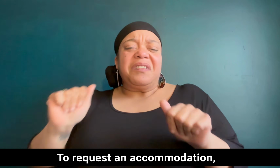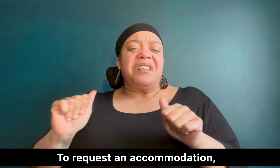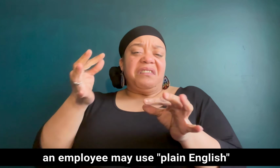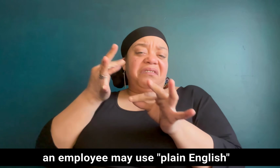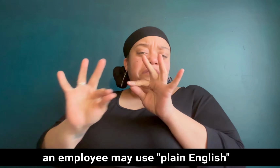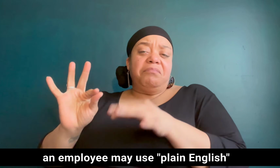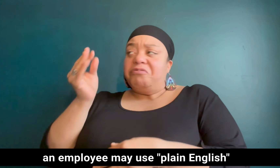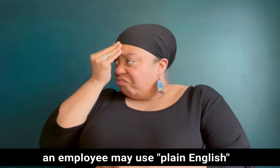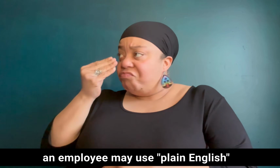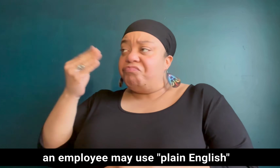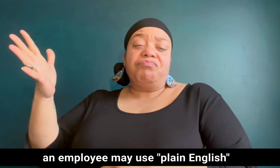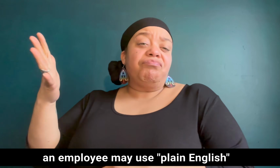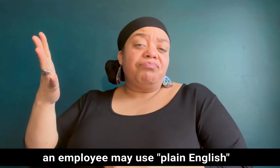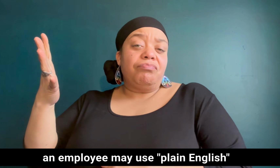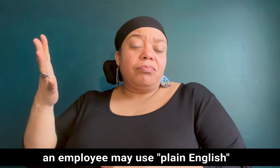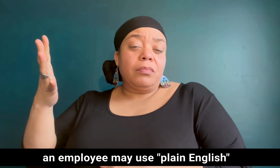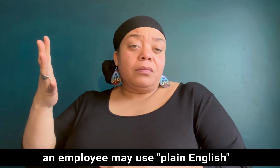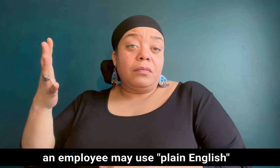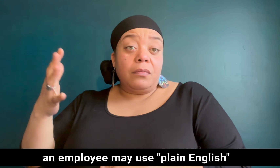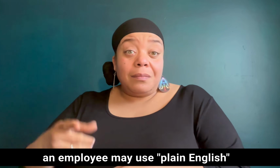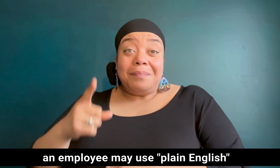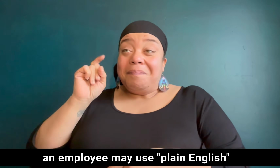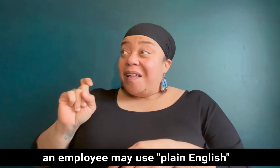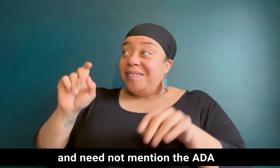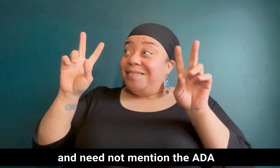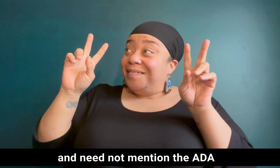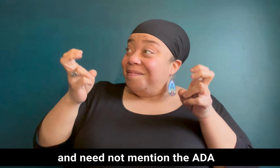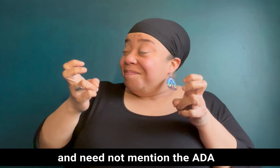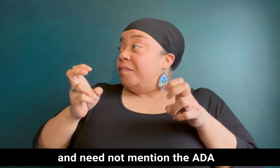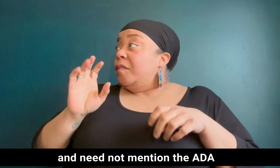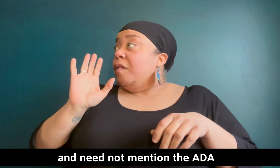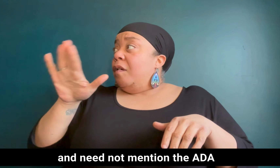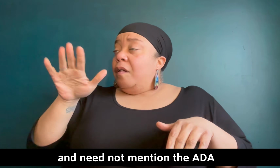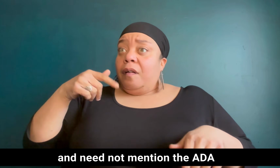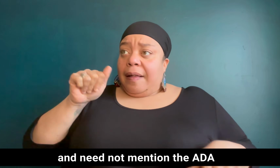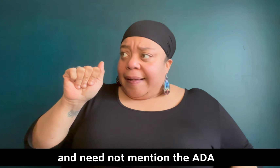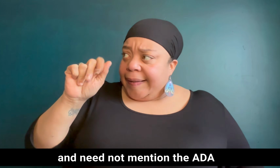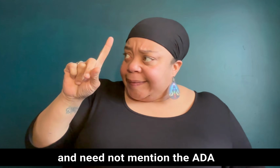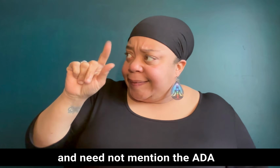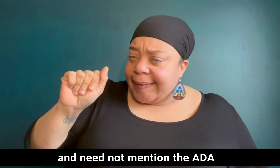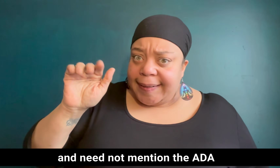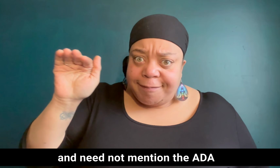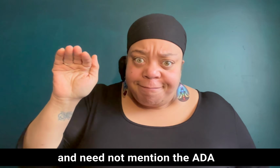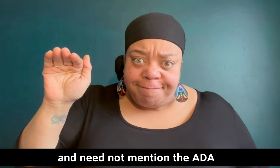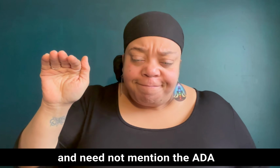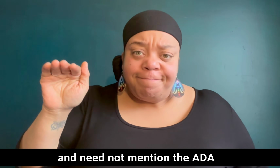an employee may use plain English and need not mention the ADA